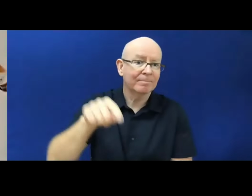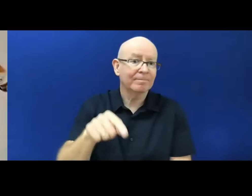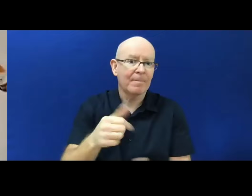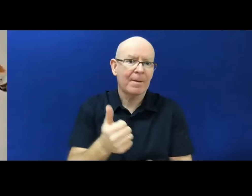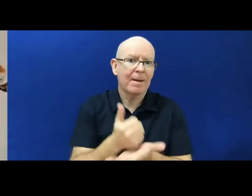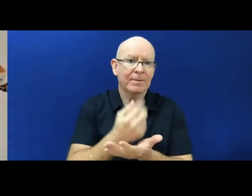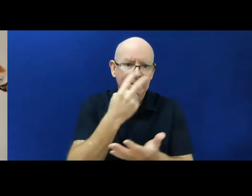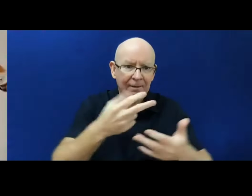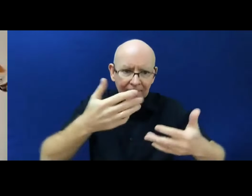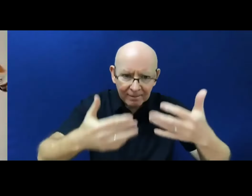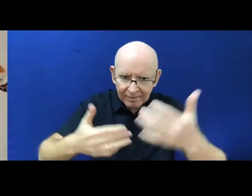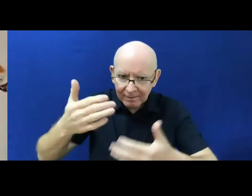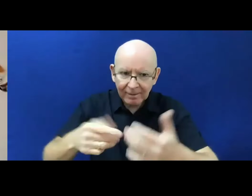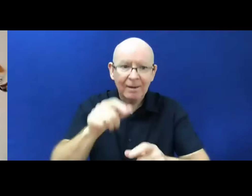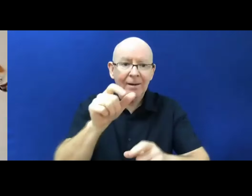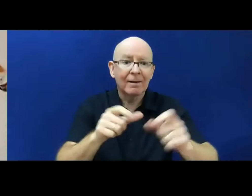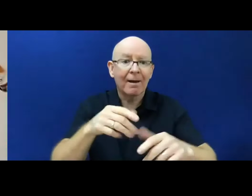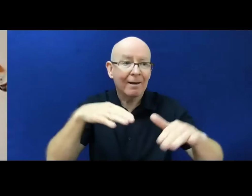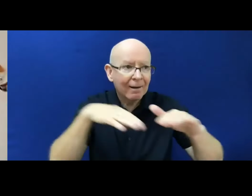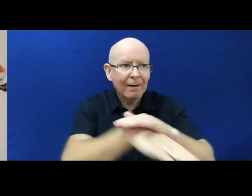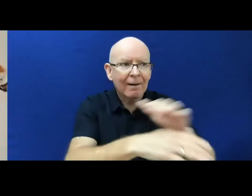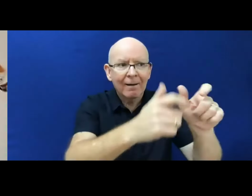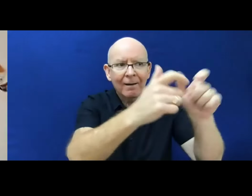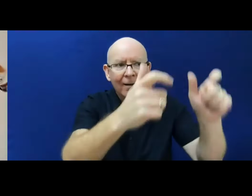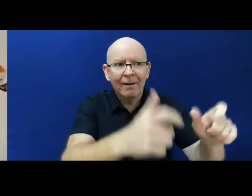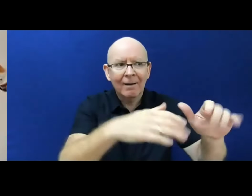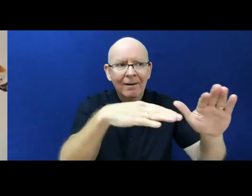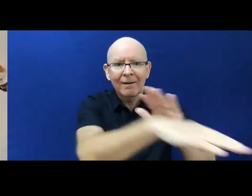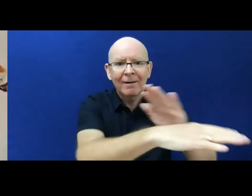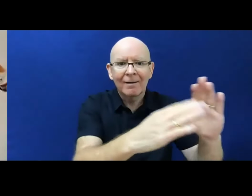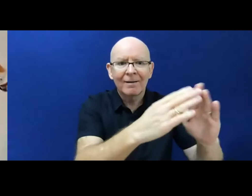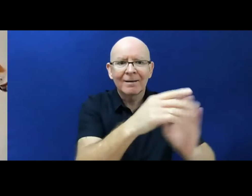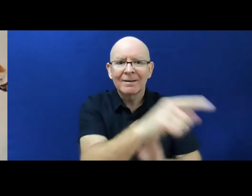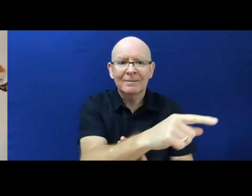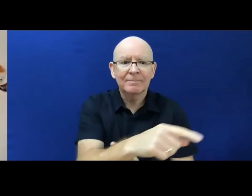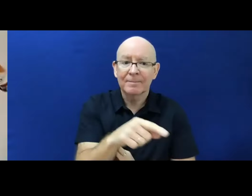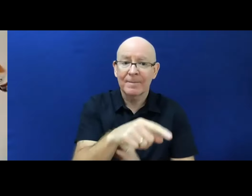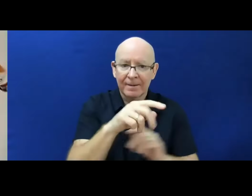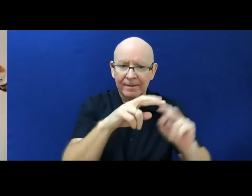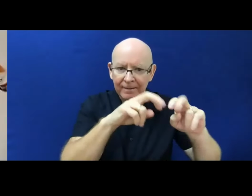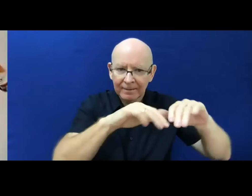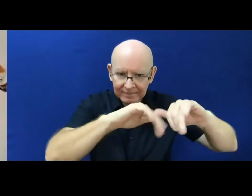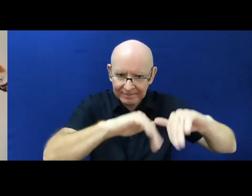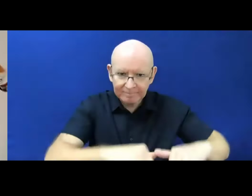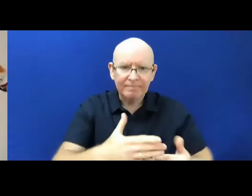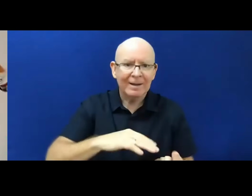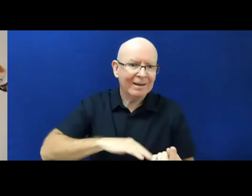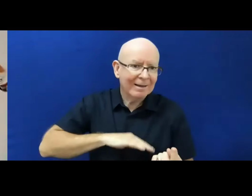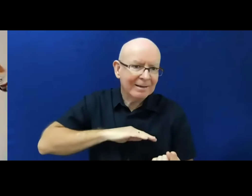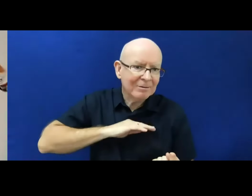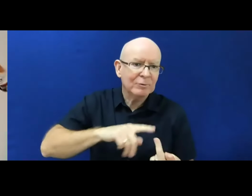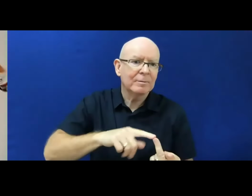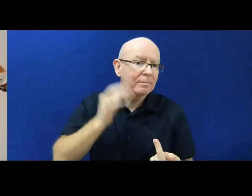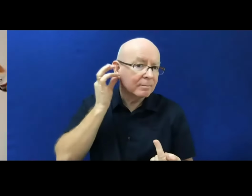improved. We have to work, and we have to continue our work for future in this field. And also,